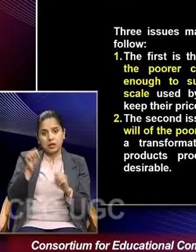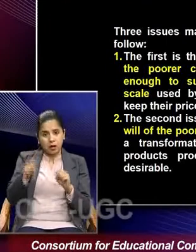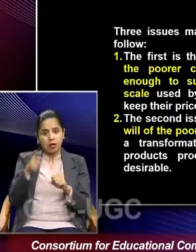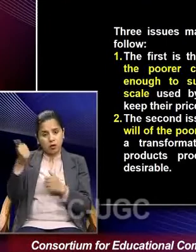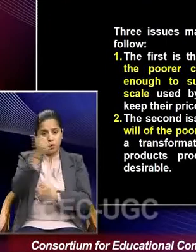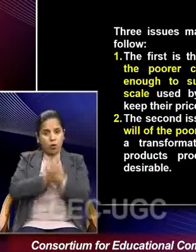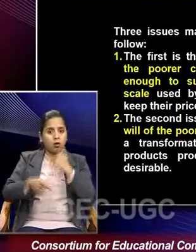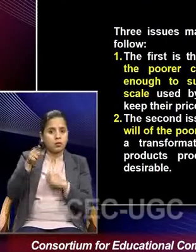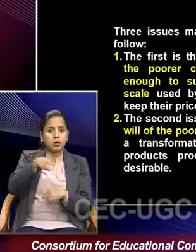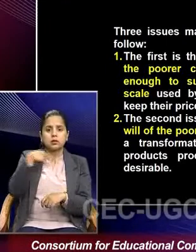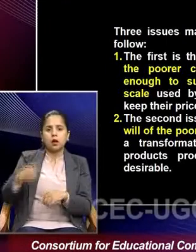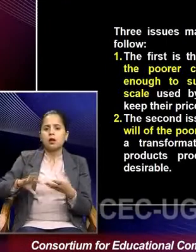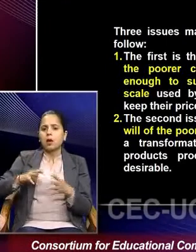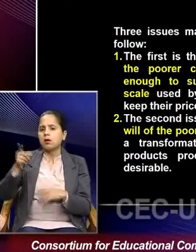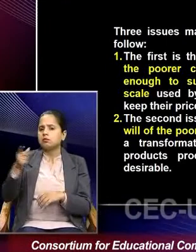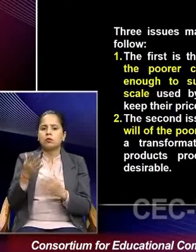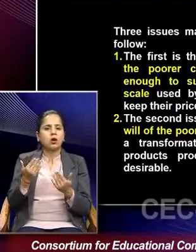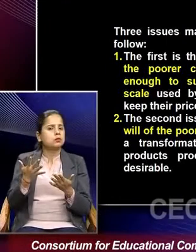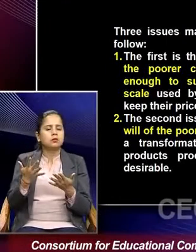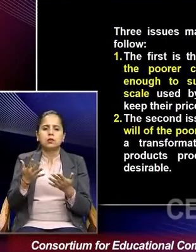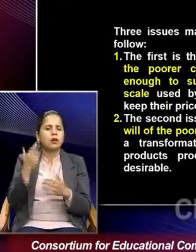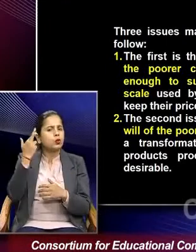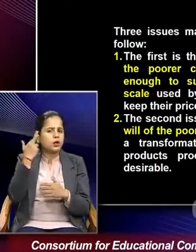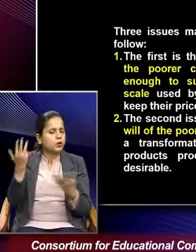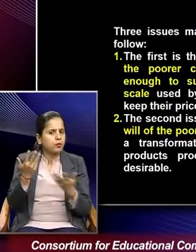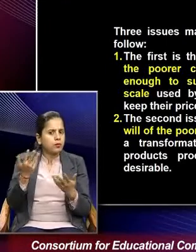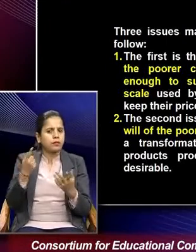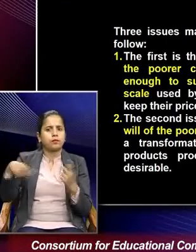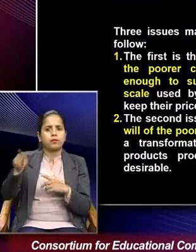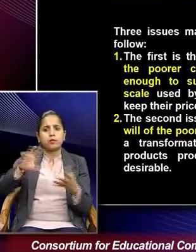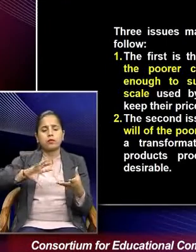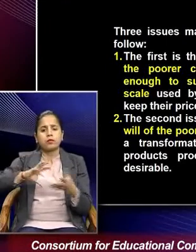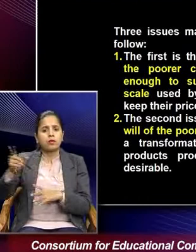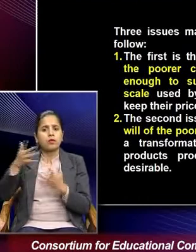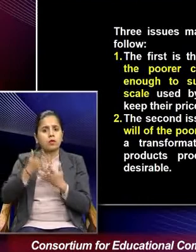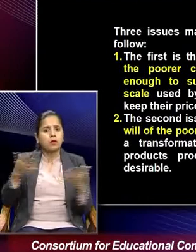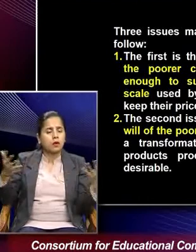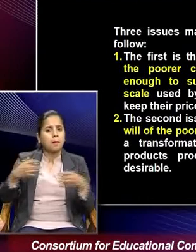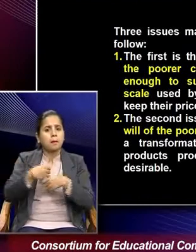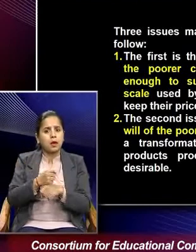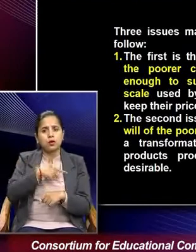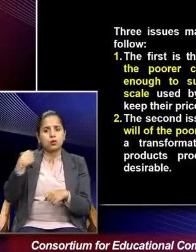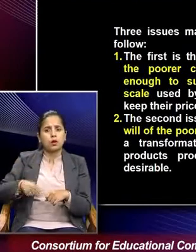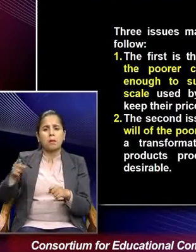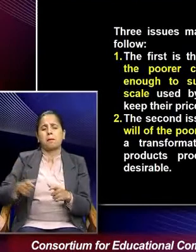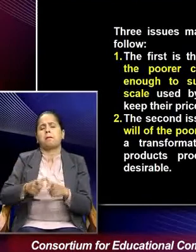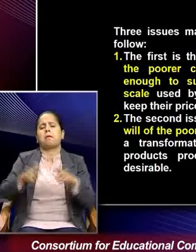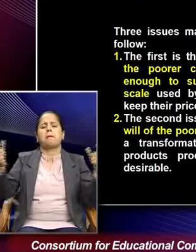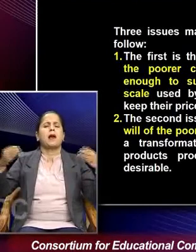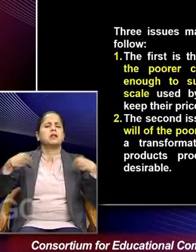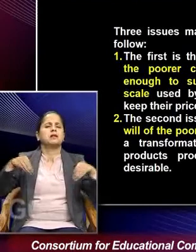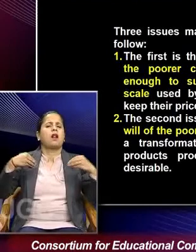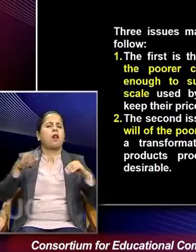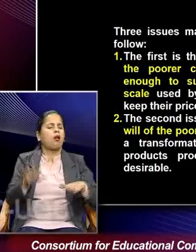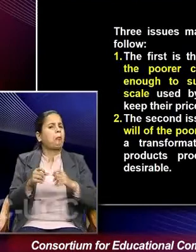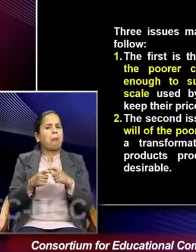with Chinese manufactured goods. What is the reason? Because they produce those manufacturing goods at a very large scale. They